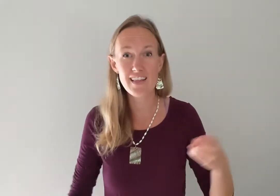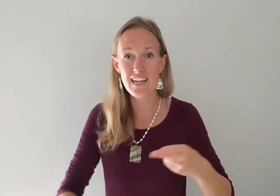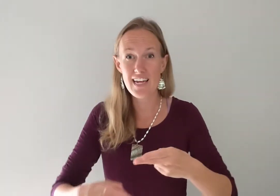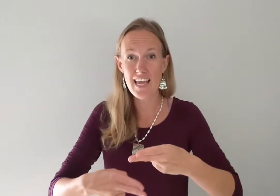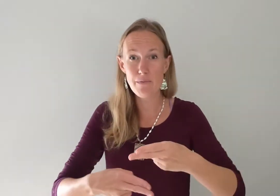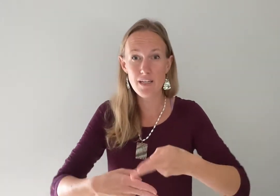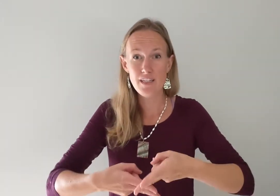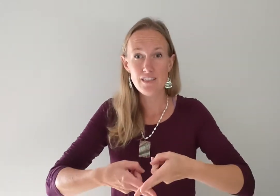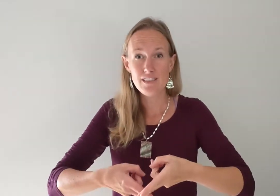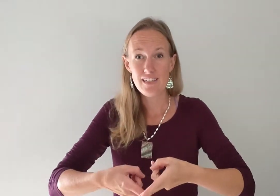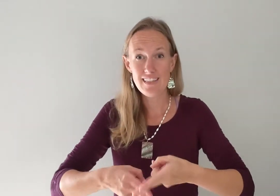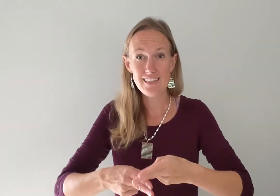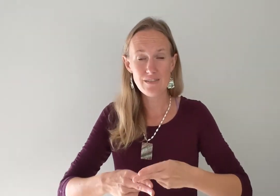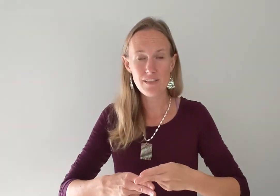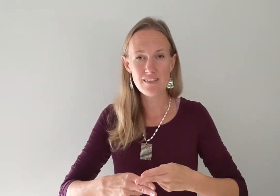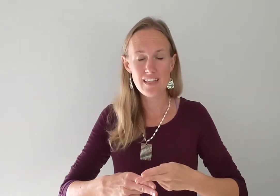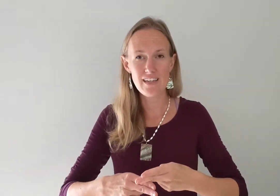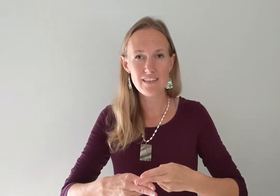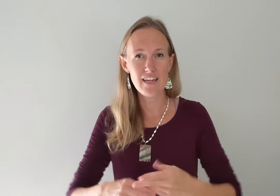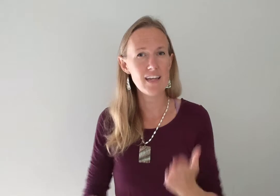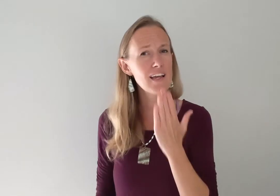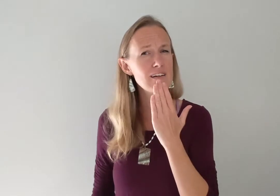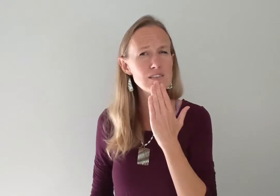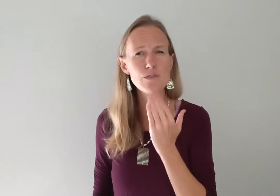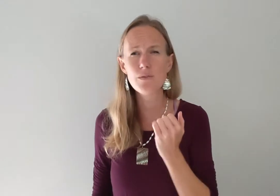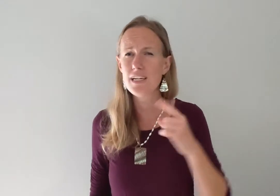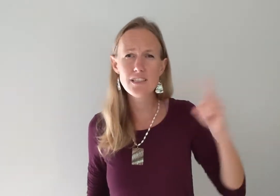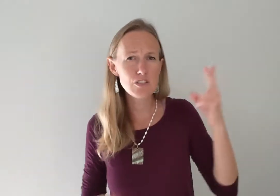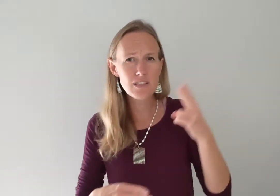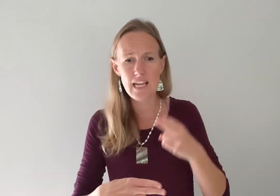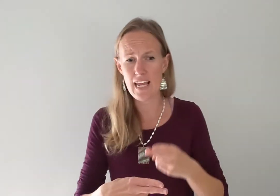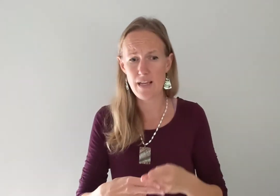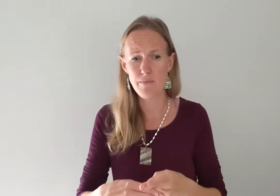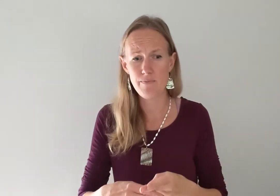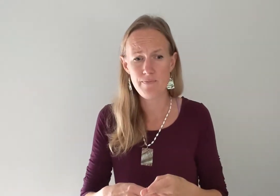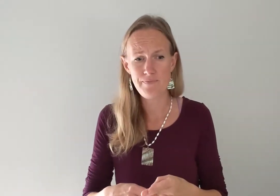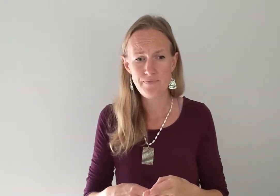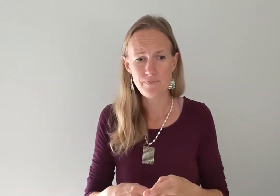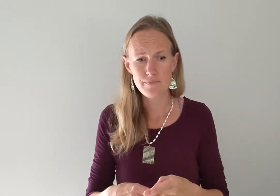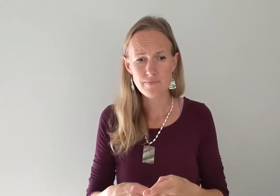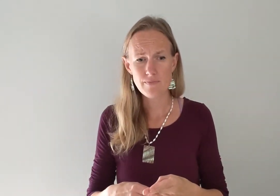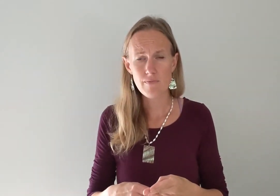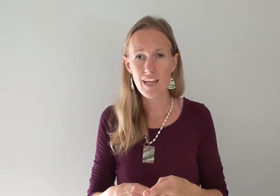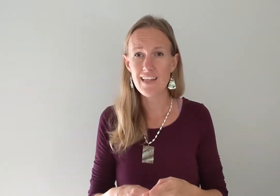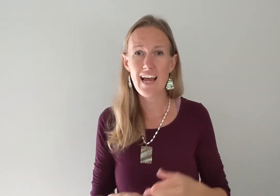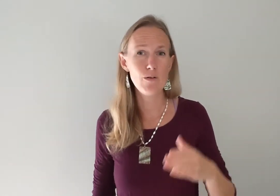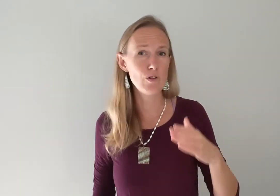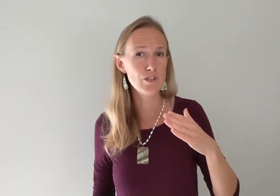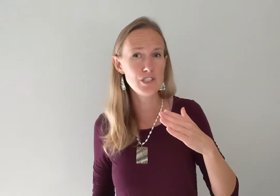then name, like this. We learned that the other day, okay? How sweet is your name. And then how good you